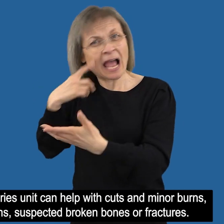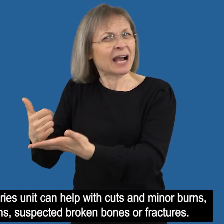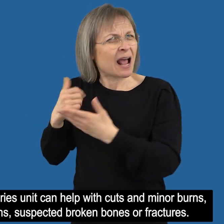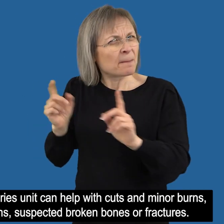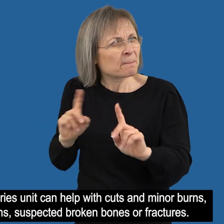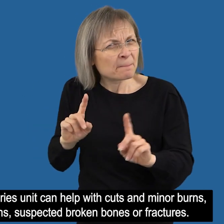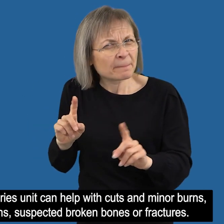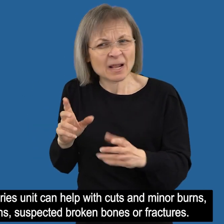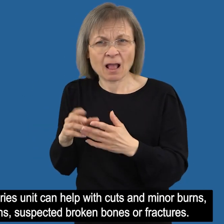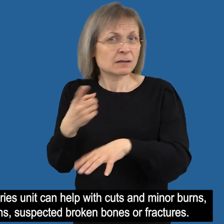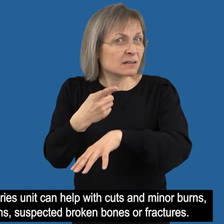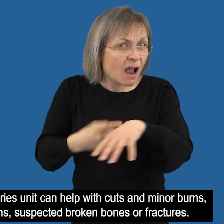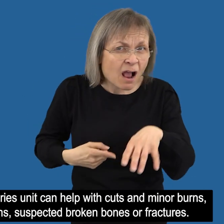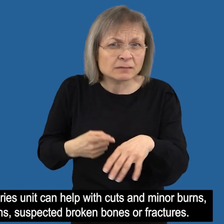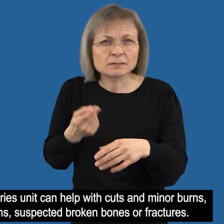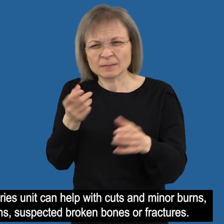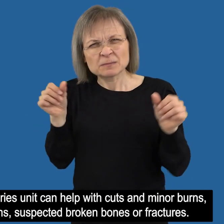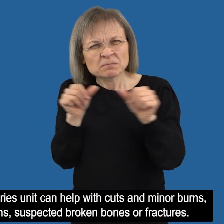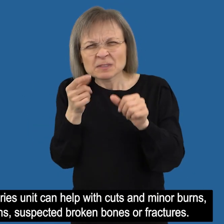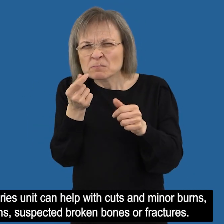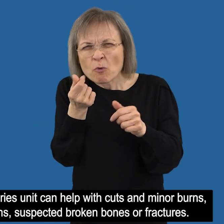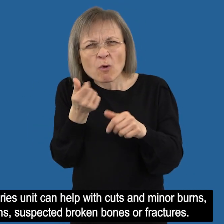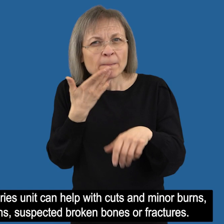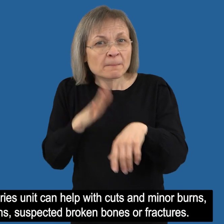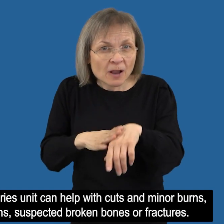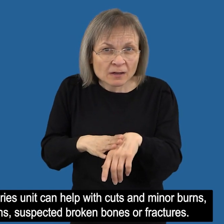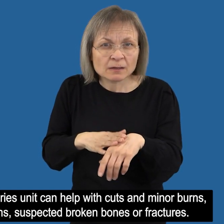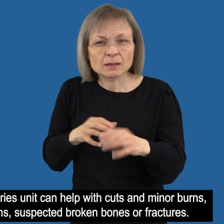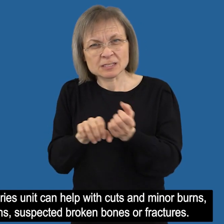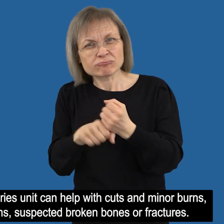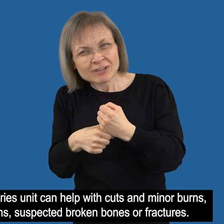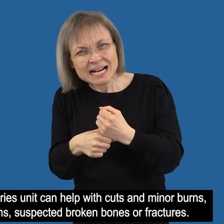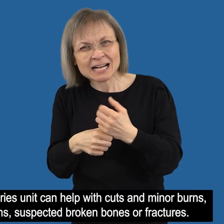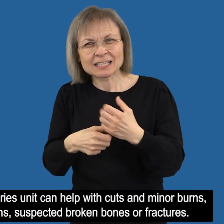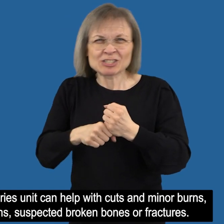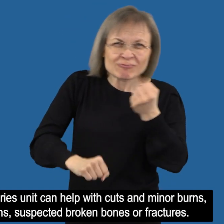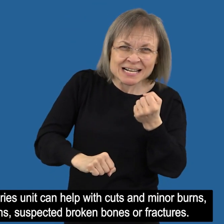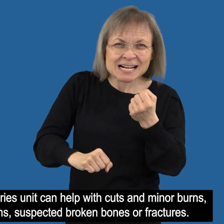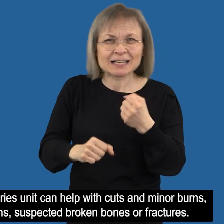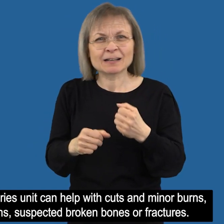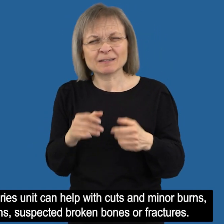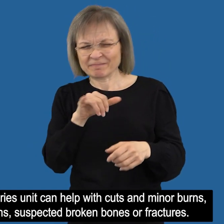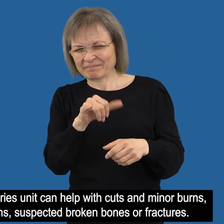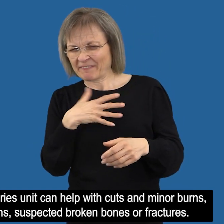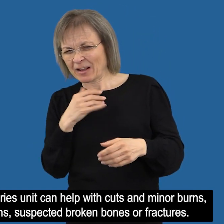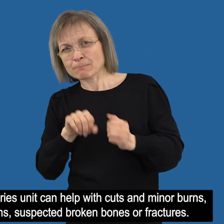My local minor injuries unit can help with cuts and minor burns, sprains and strains, suspected broken bones